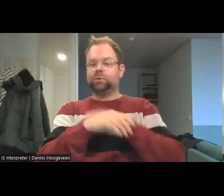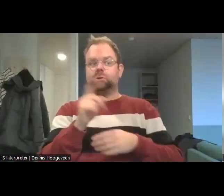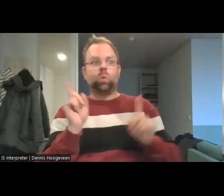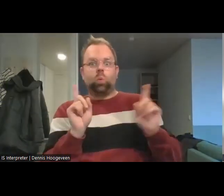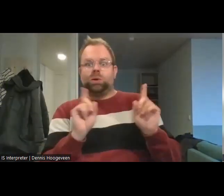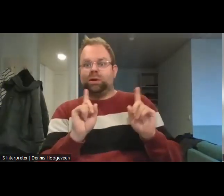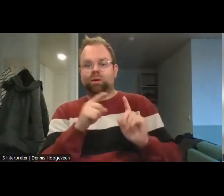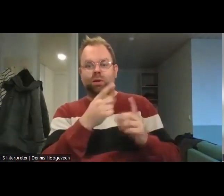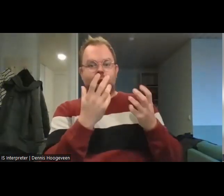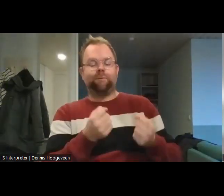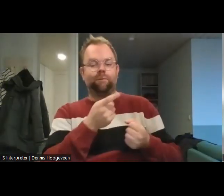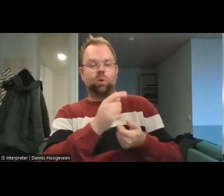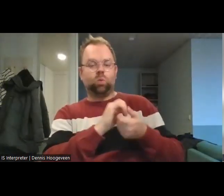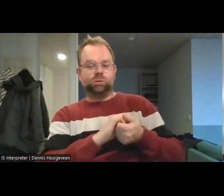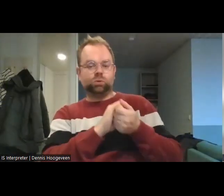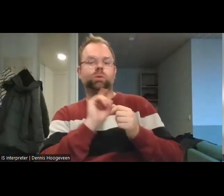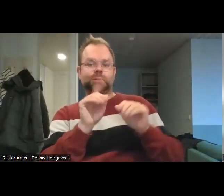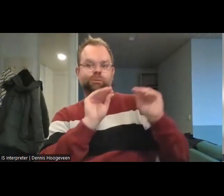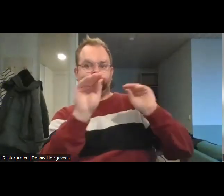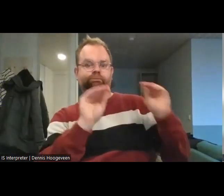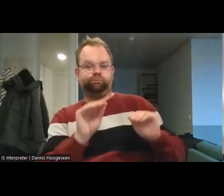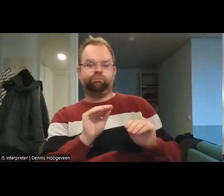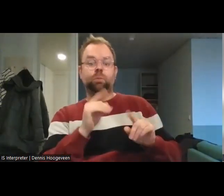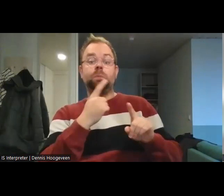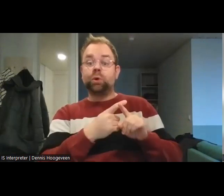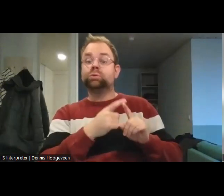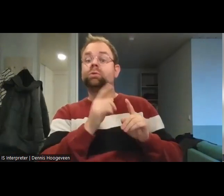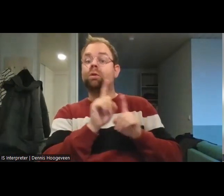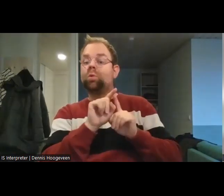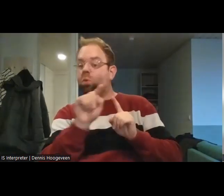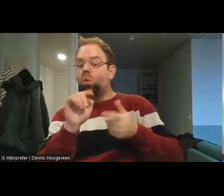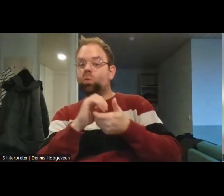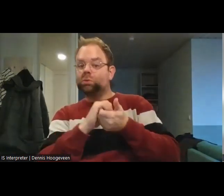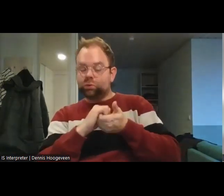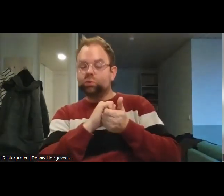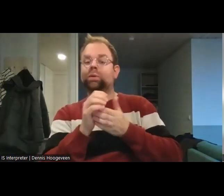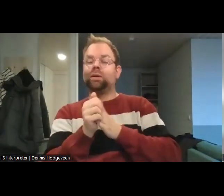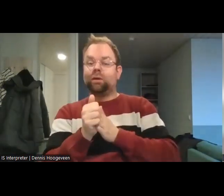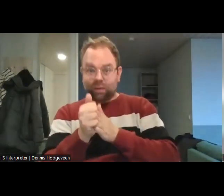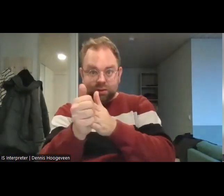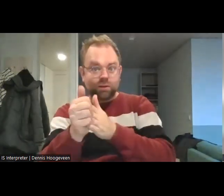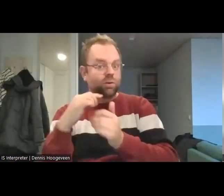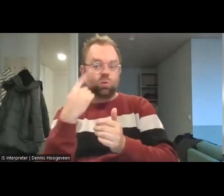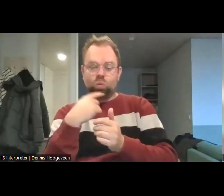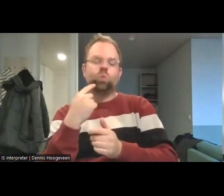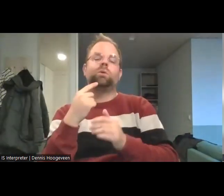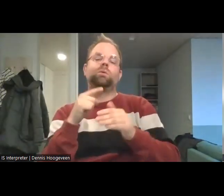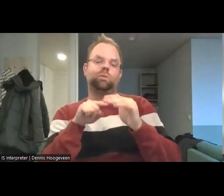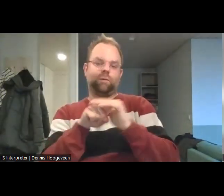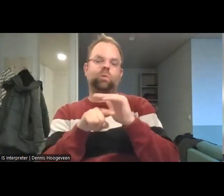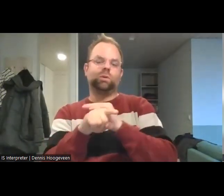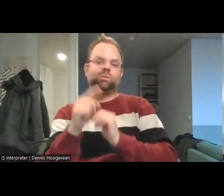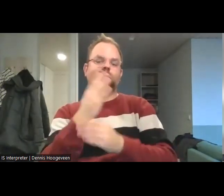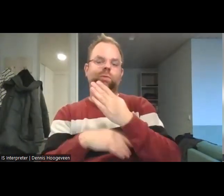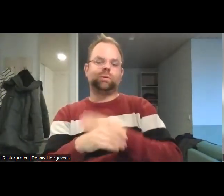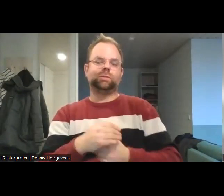didn't share yet the contact details or the background of your organization, please do so, because